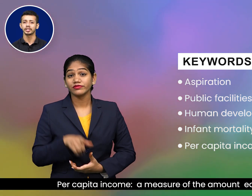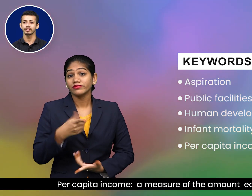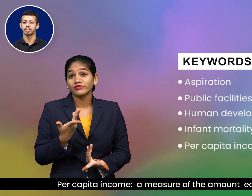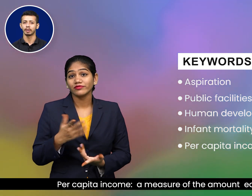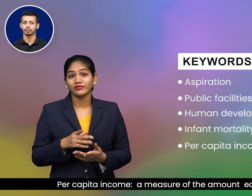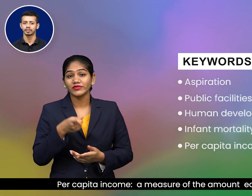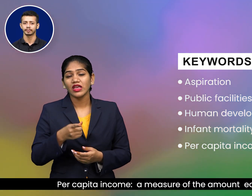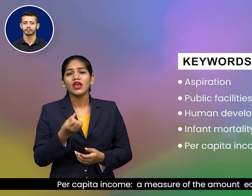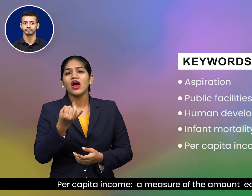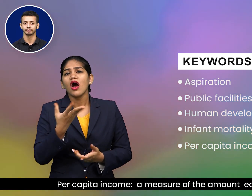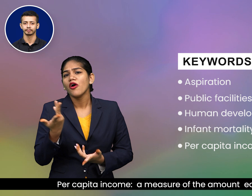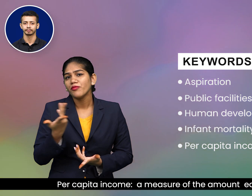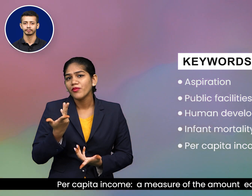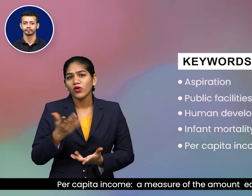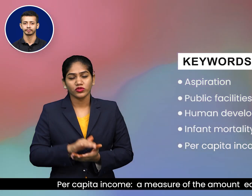A measure of the amount